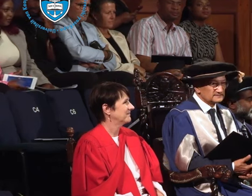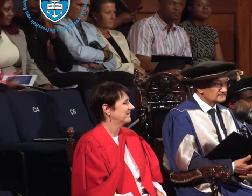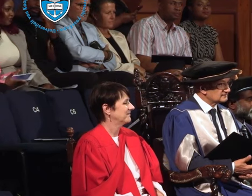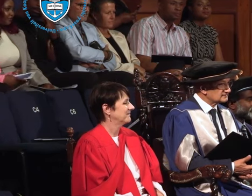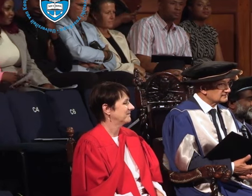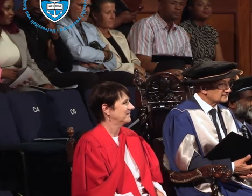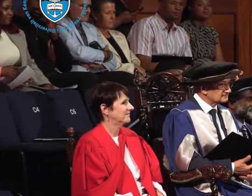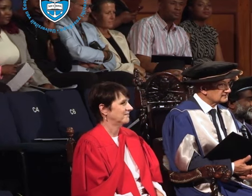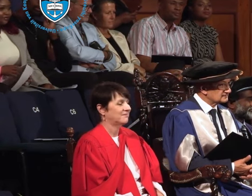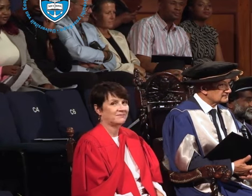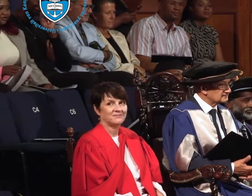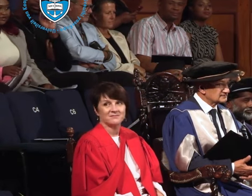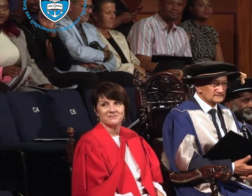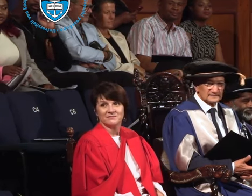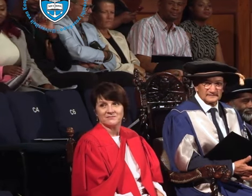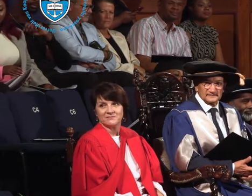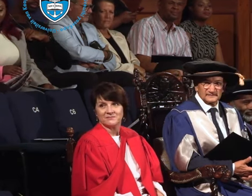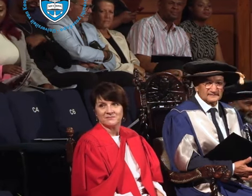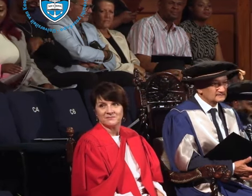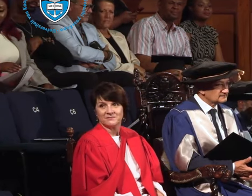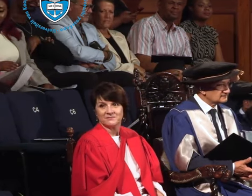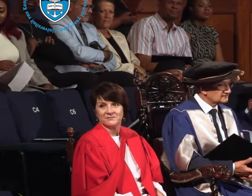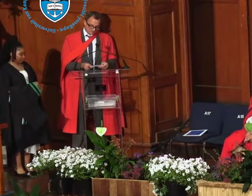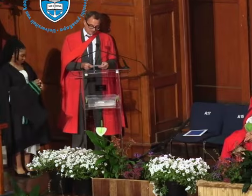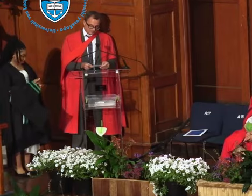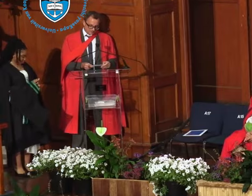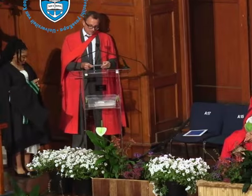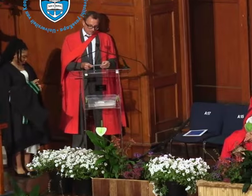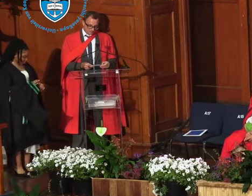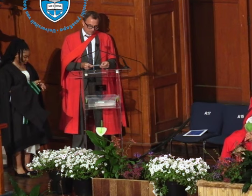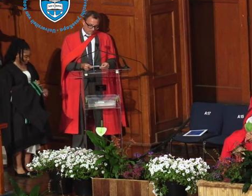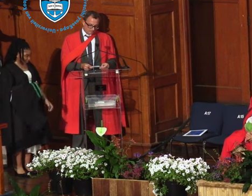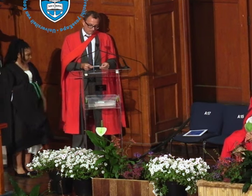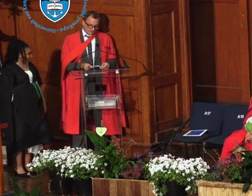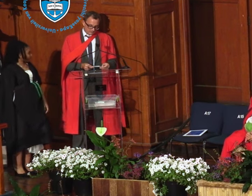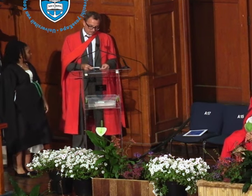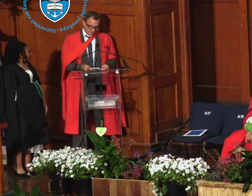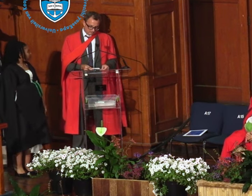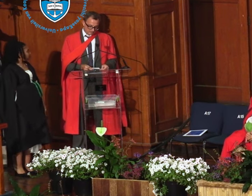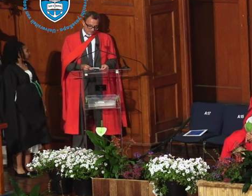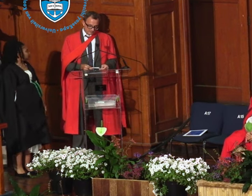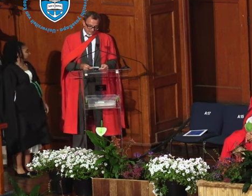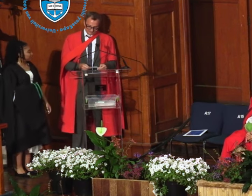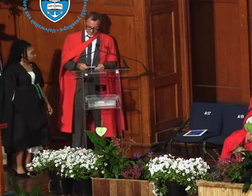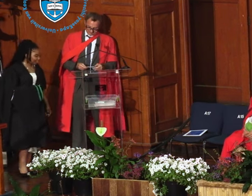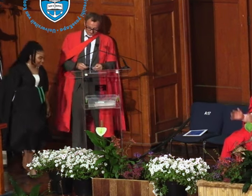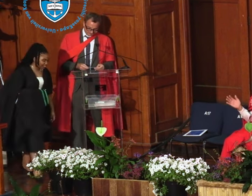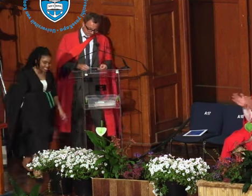For Bachelor of Science, Honors in Geographical Information Systems, Nicole Bochlale